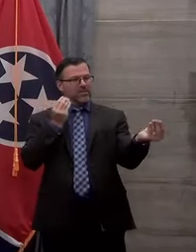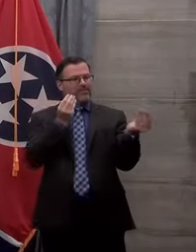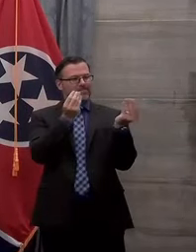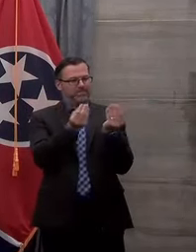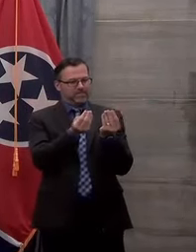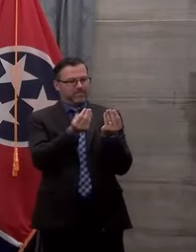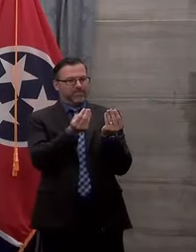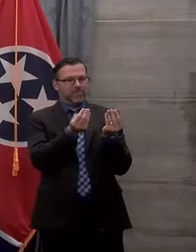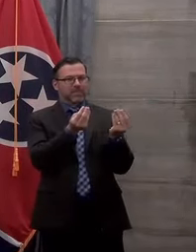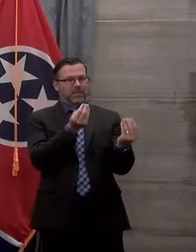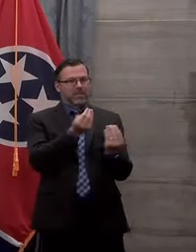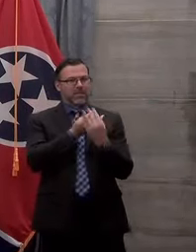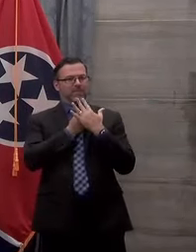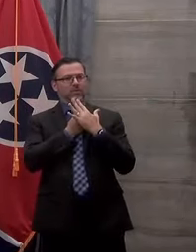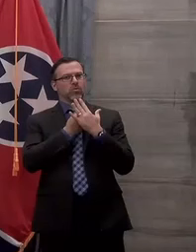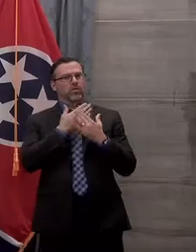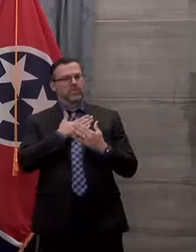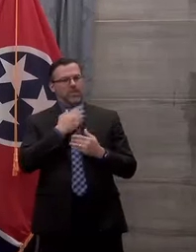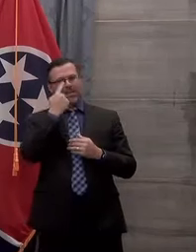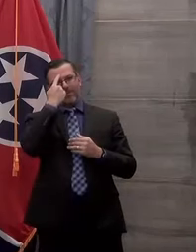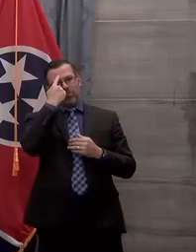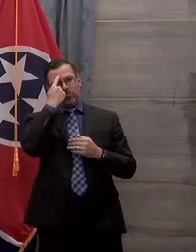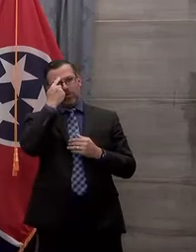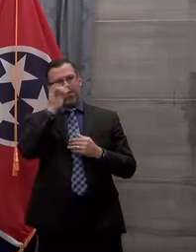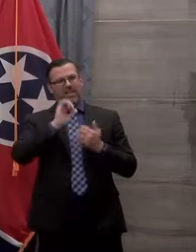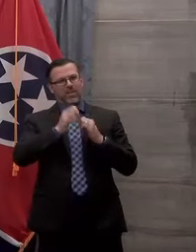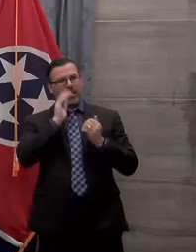inform my view, and that's how I'll approach this.